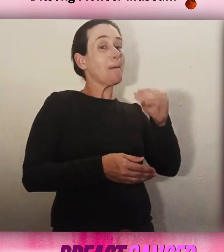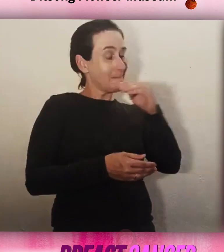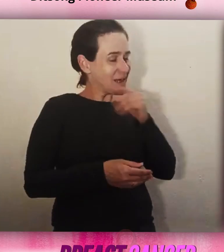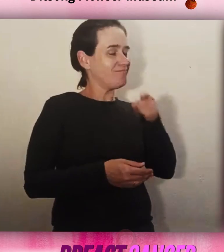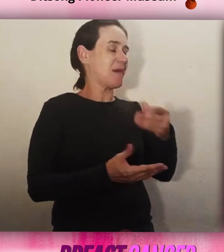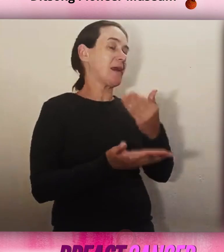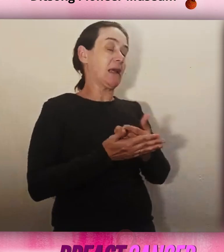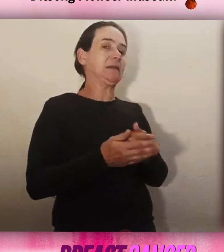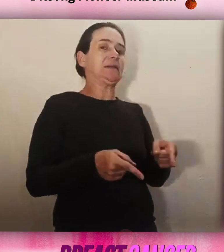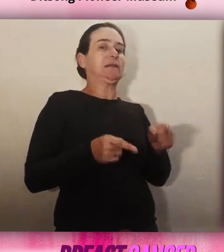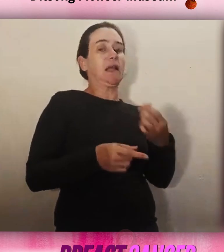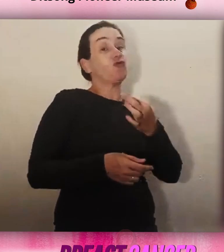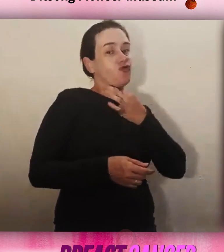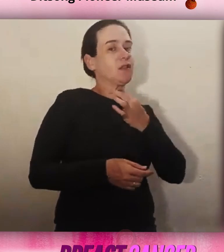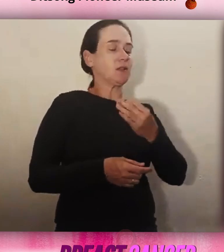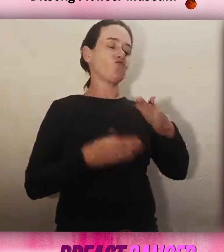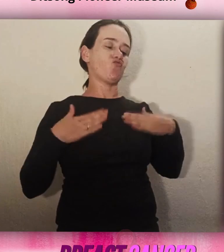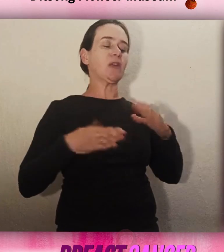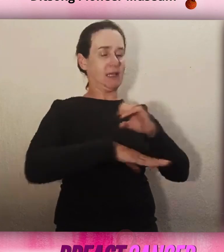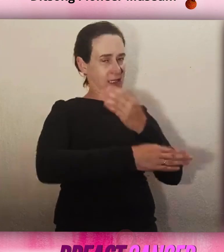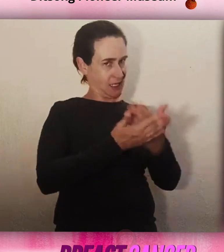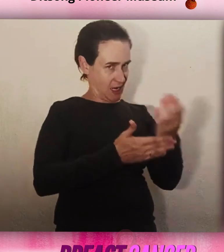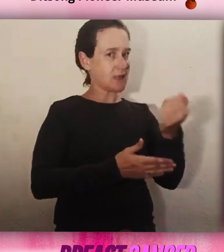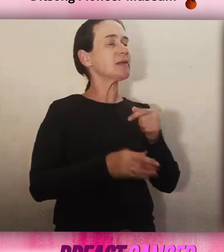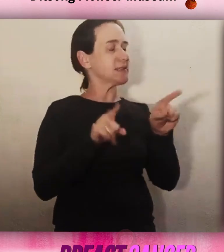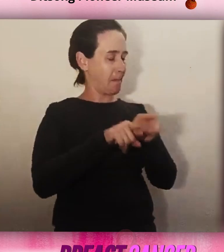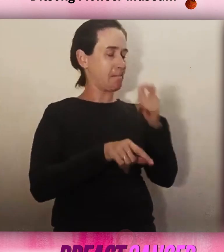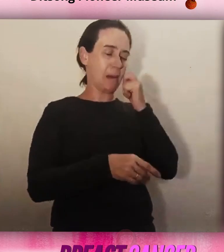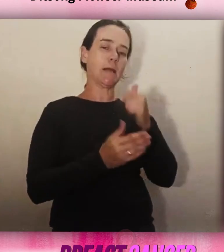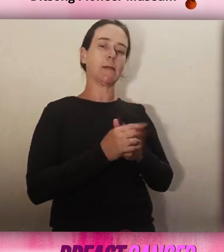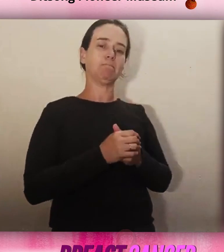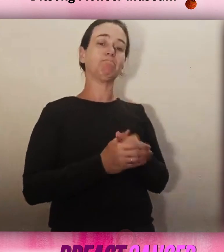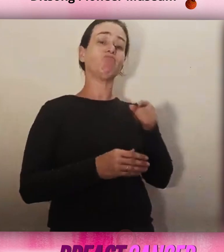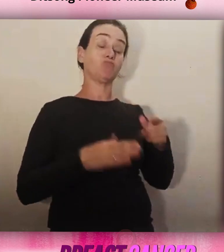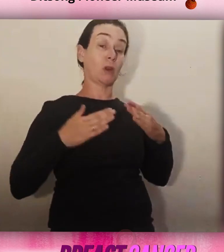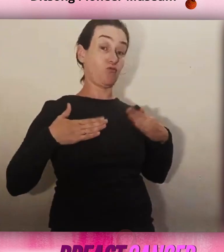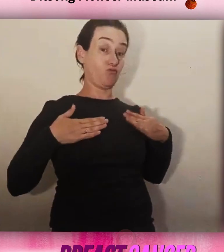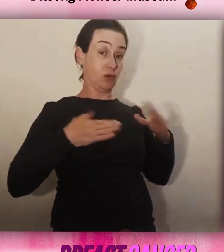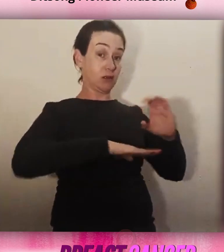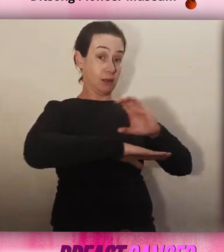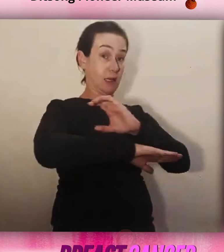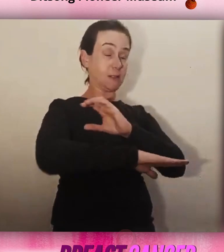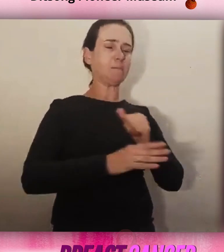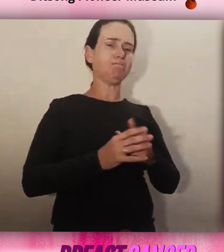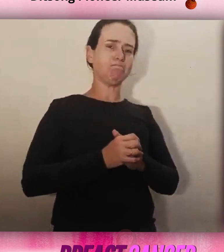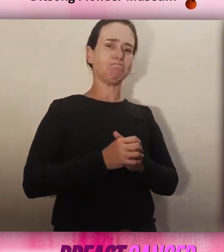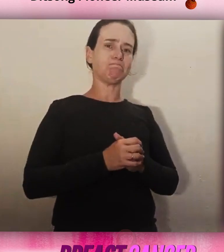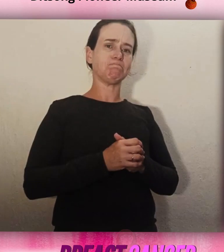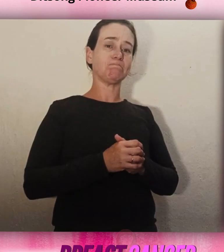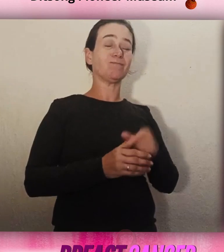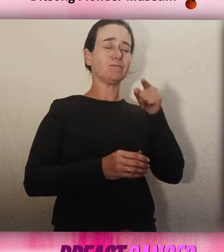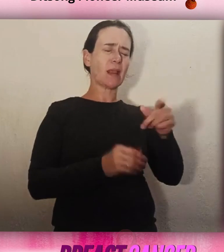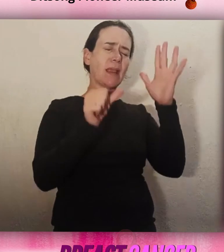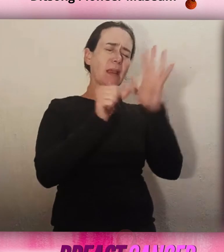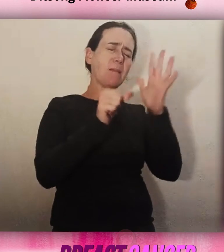Yeah. breast tissue, which also Yeah. puts them at a risk of contracting breast cancer. So with the breast cancer, as